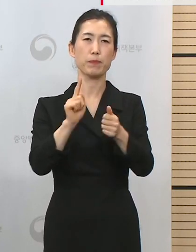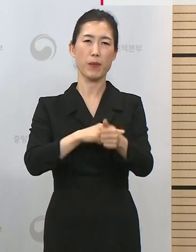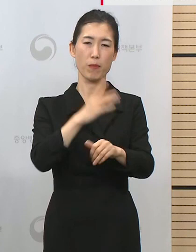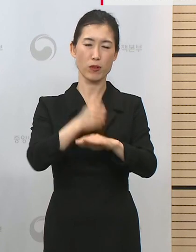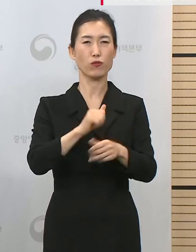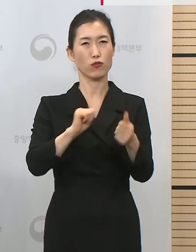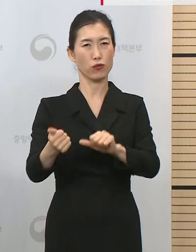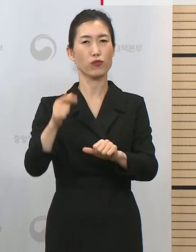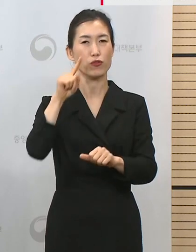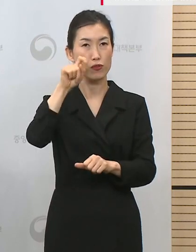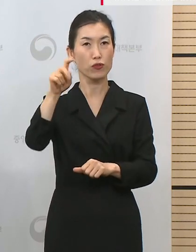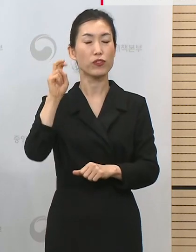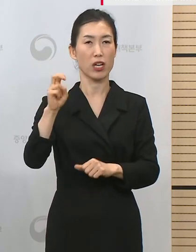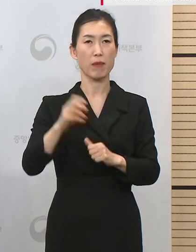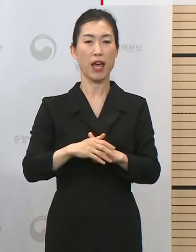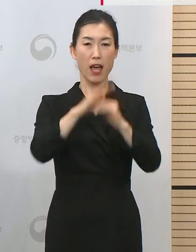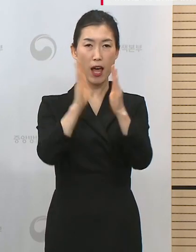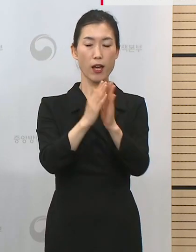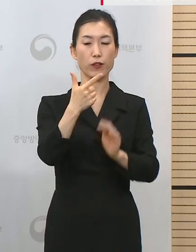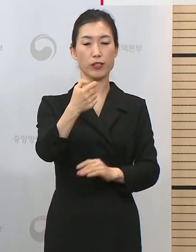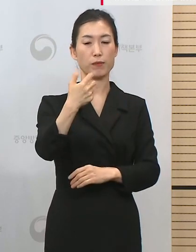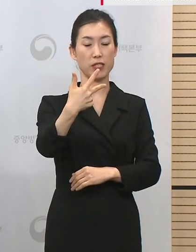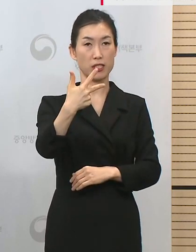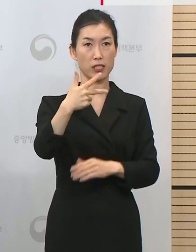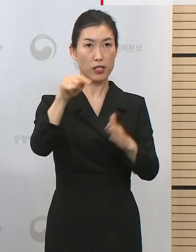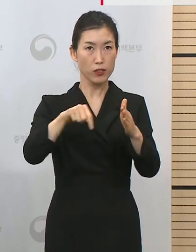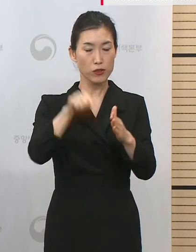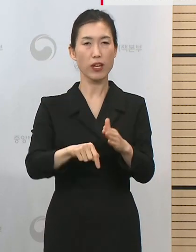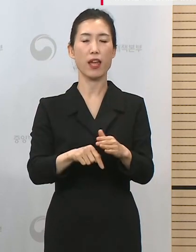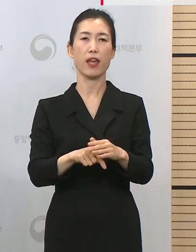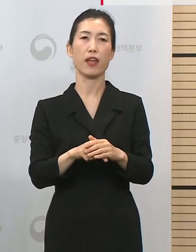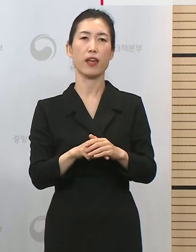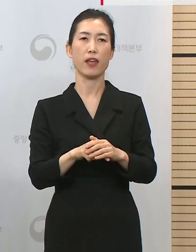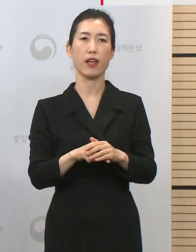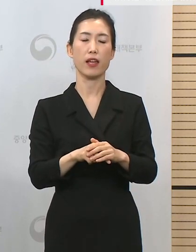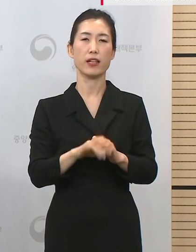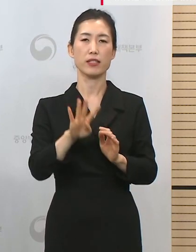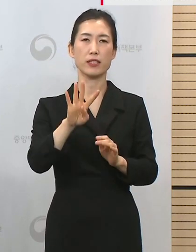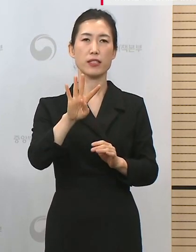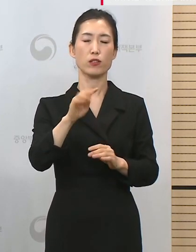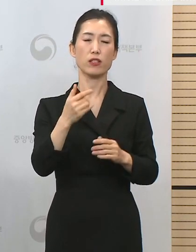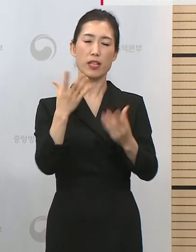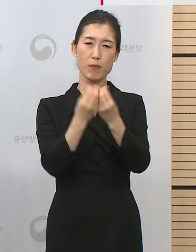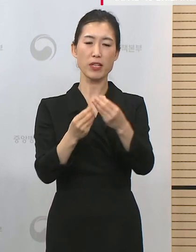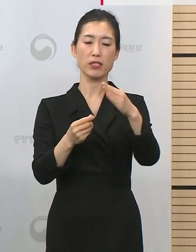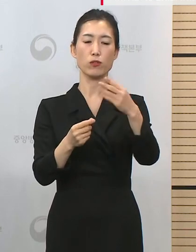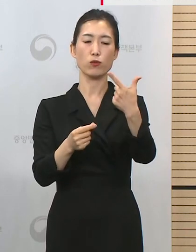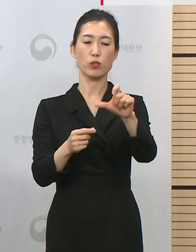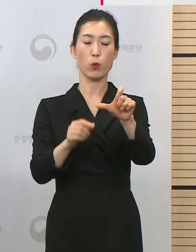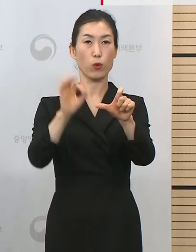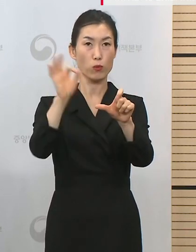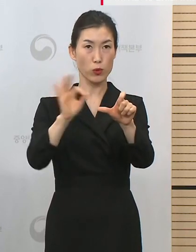as stroke, and so forth. We believe that out of the 67 cases, about